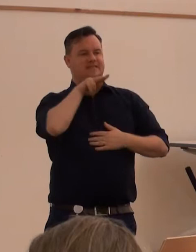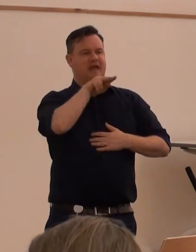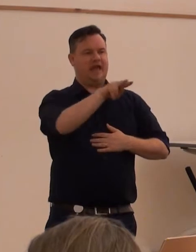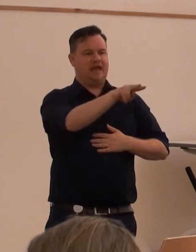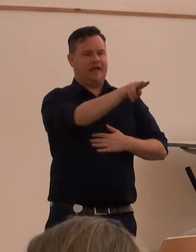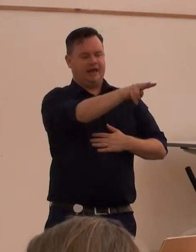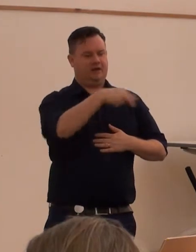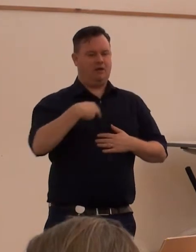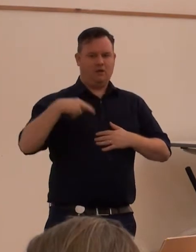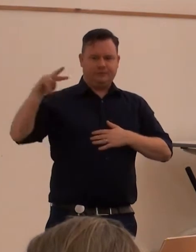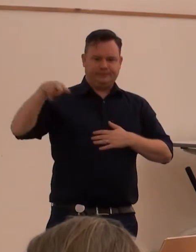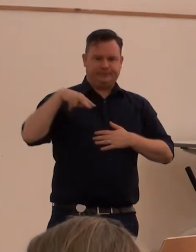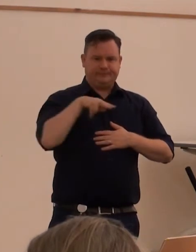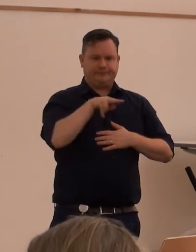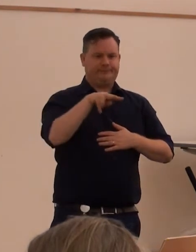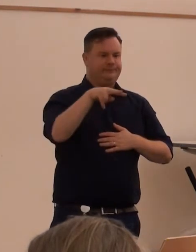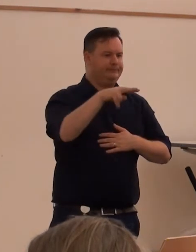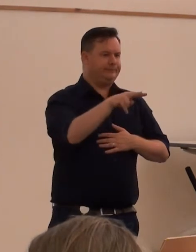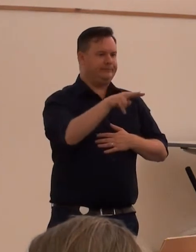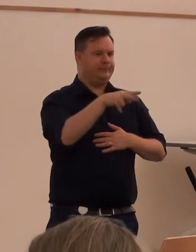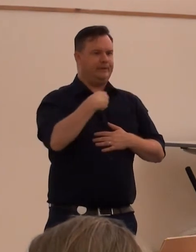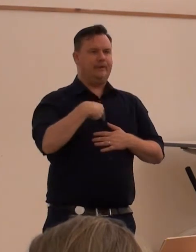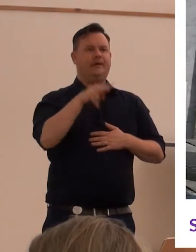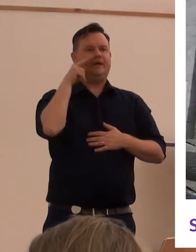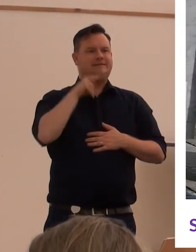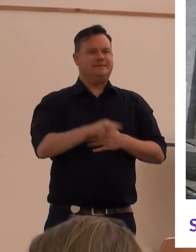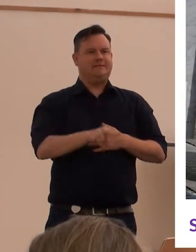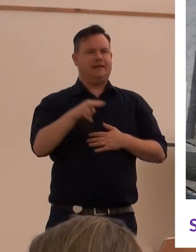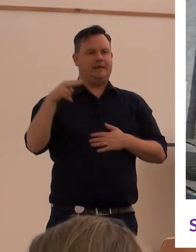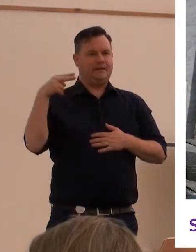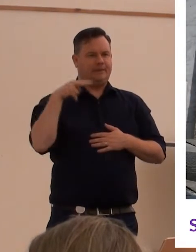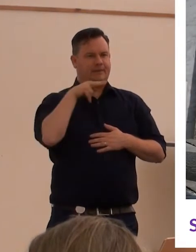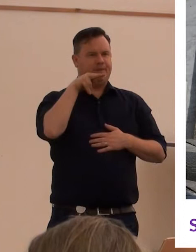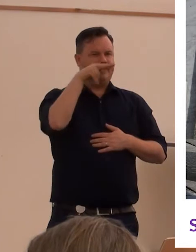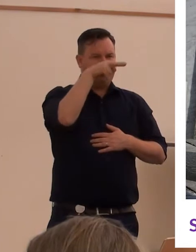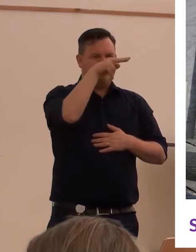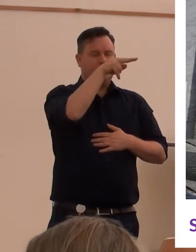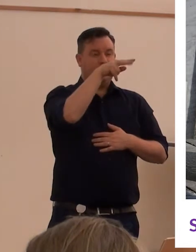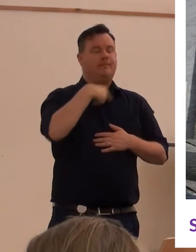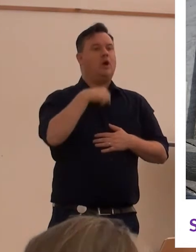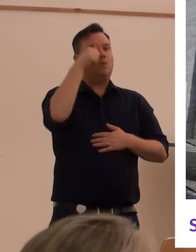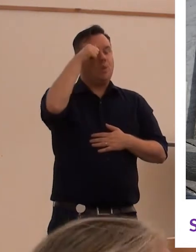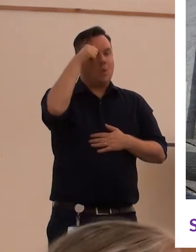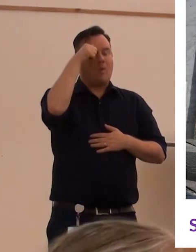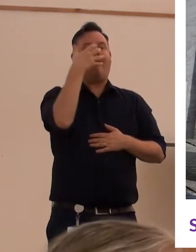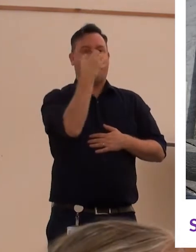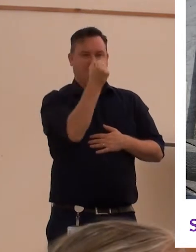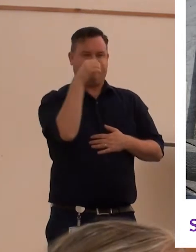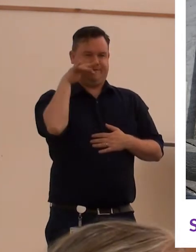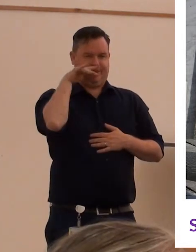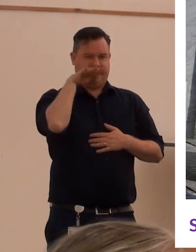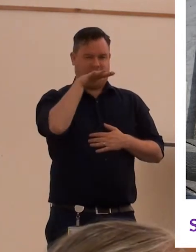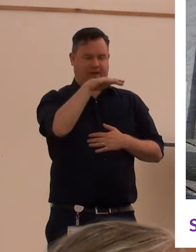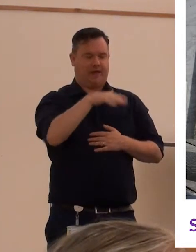in that you could actually really see the snake moving through space, but you knew it was moving. And he